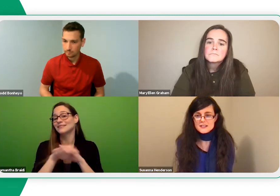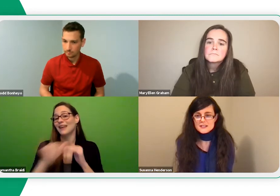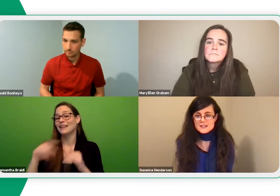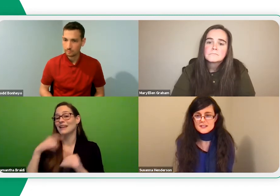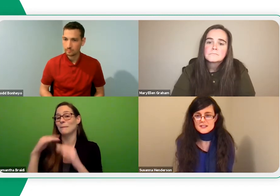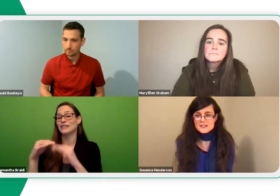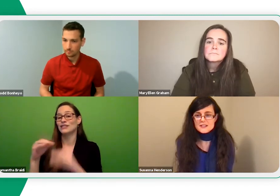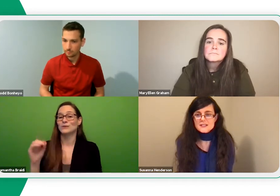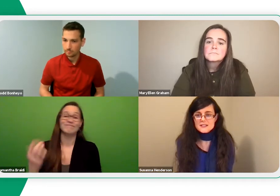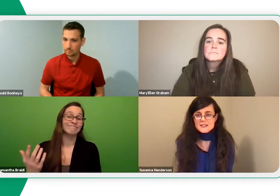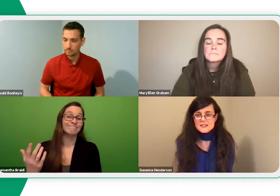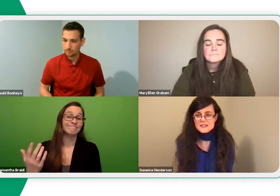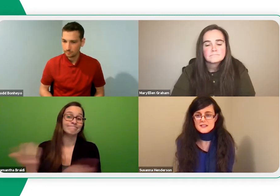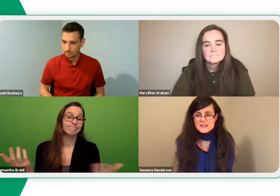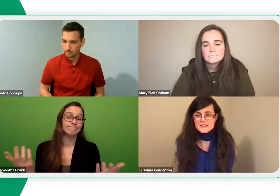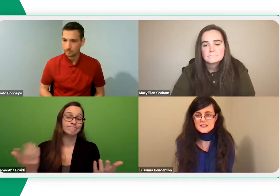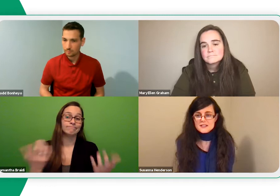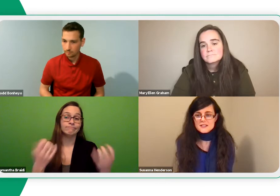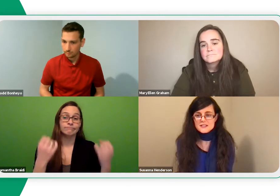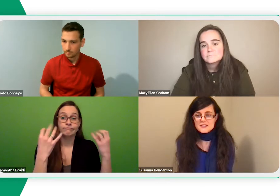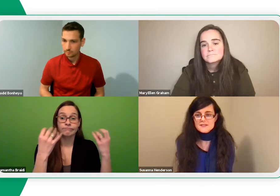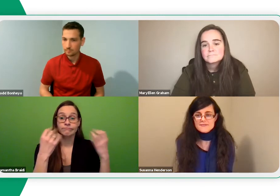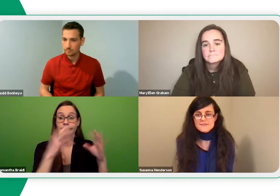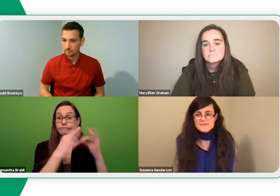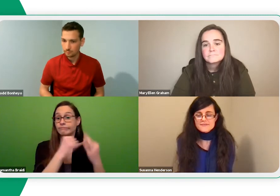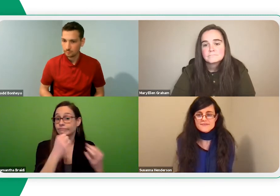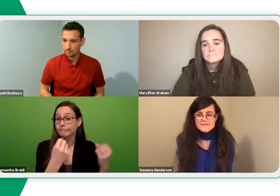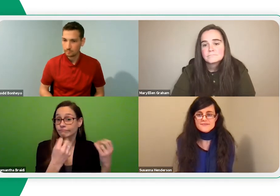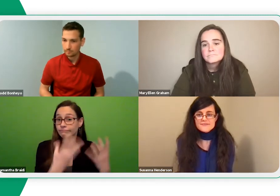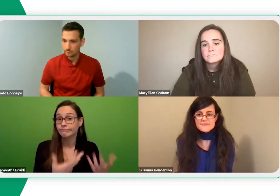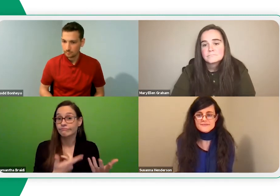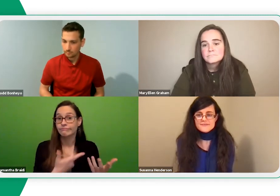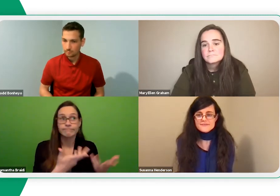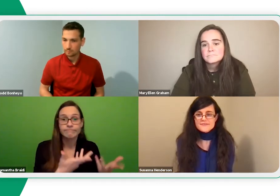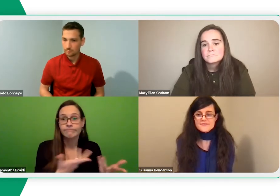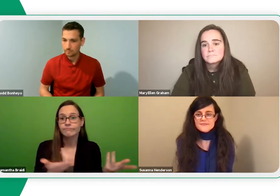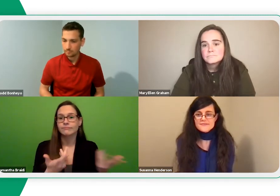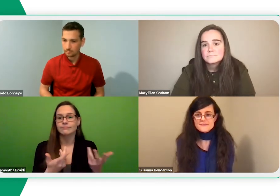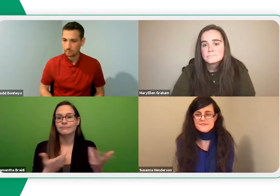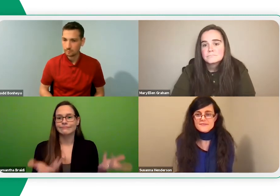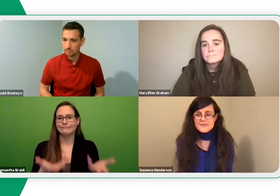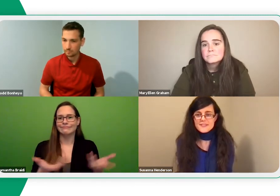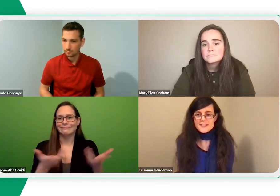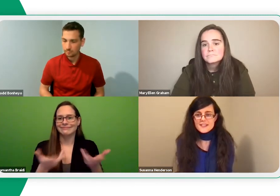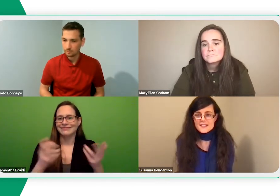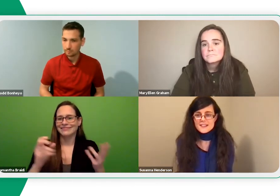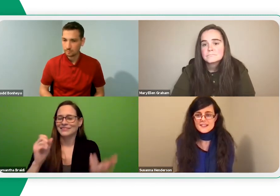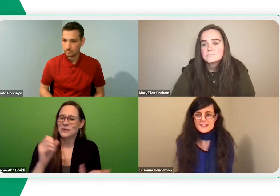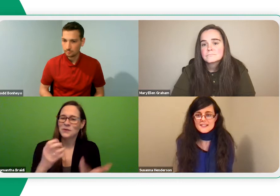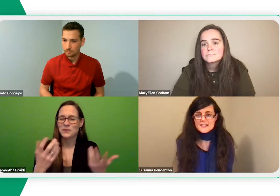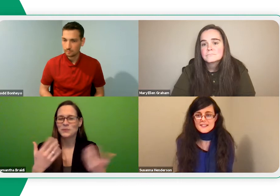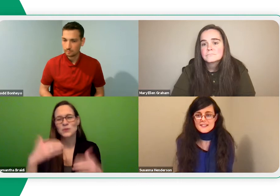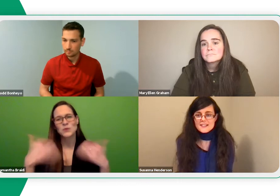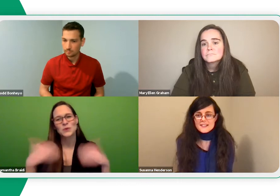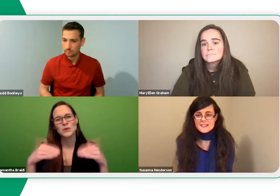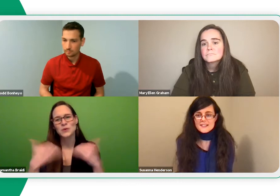are fortunate enough to have communication access that their hearing peers or counterparts might have. The family of a deaf youth might not